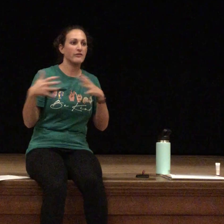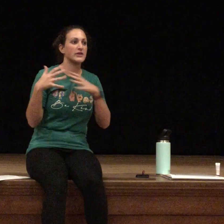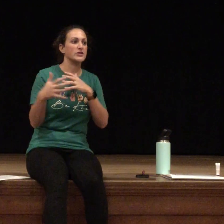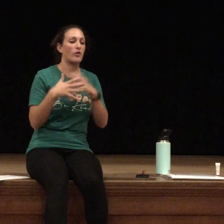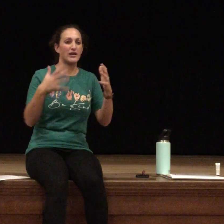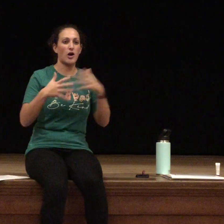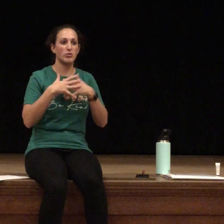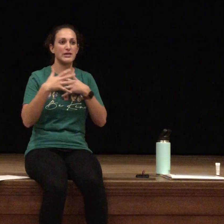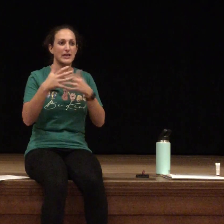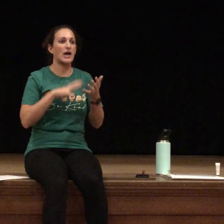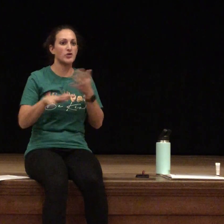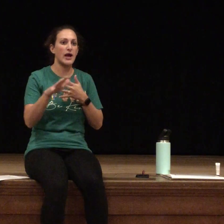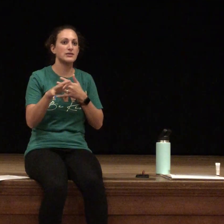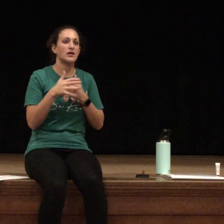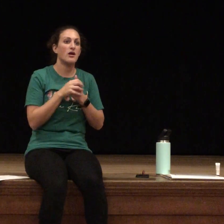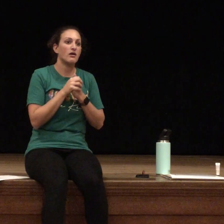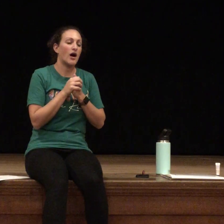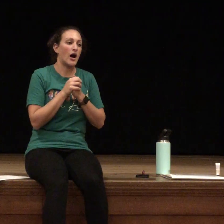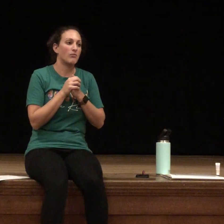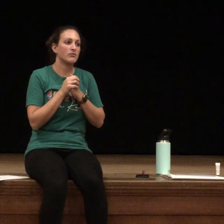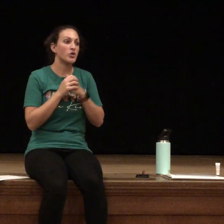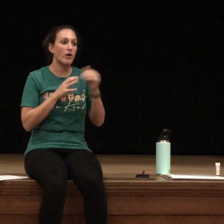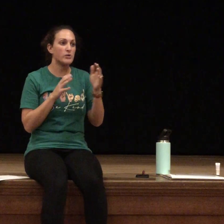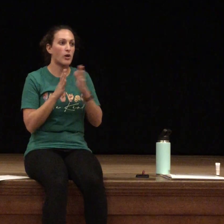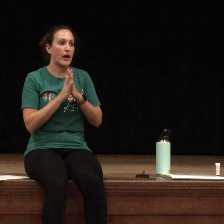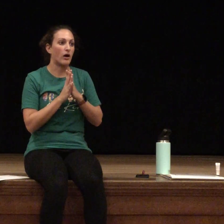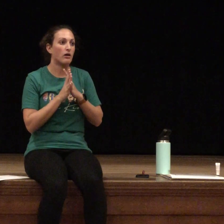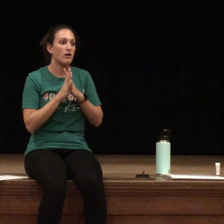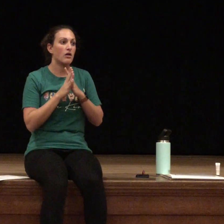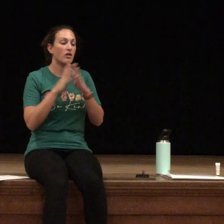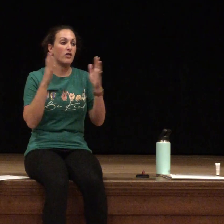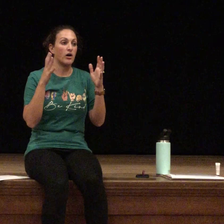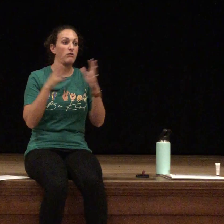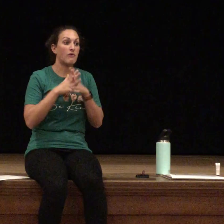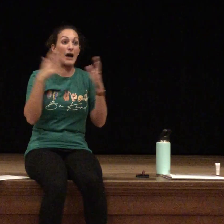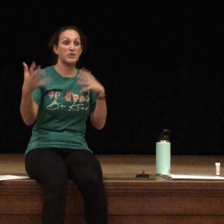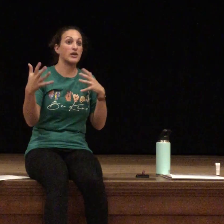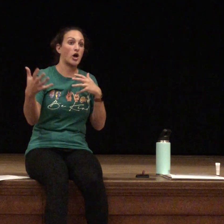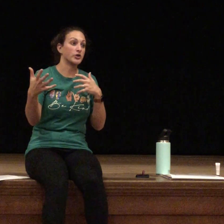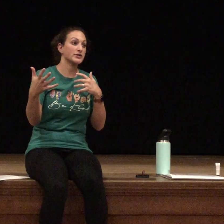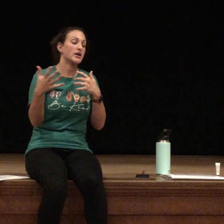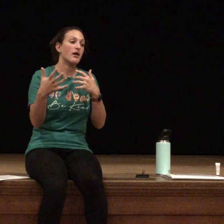skin tone. It's a contrast. So you always want to wear the opposite colors.